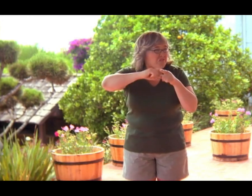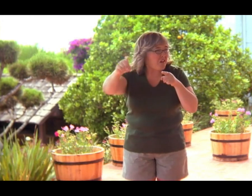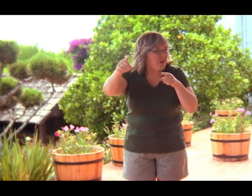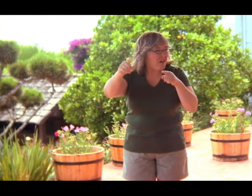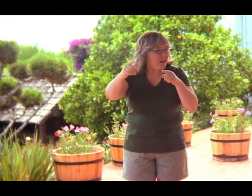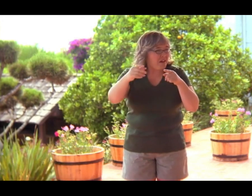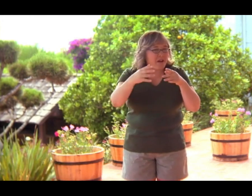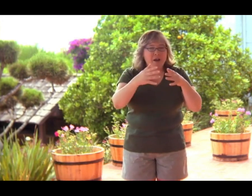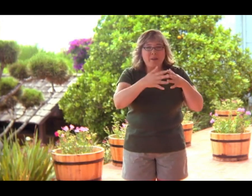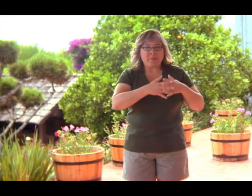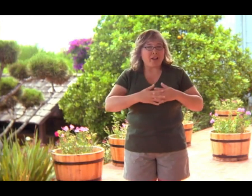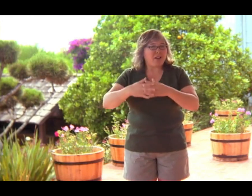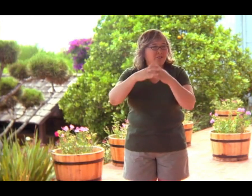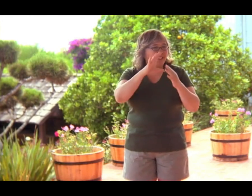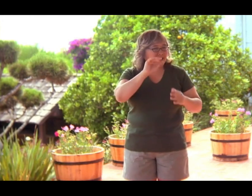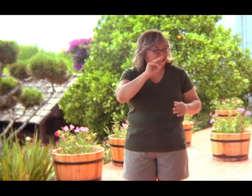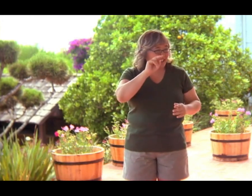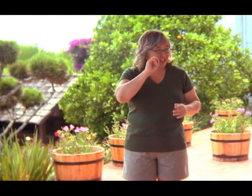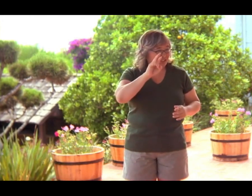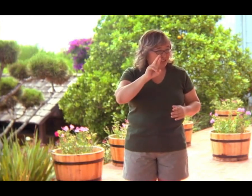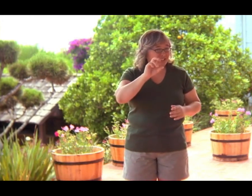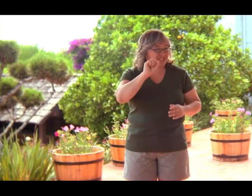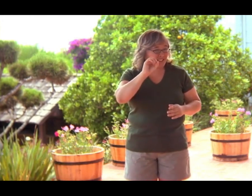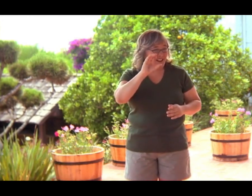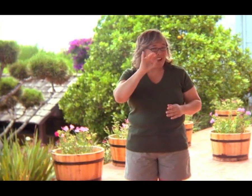Then I called the American Cancer Society, or ACS.